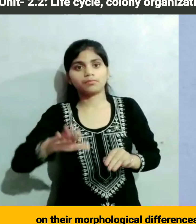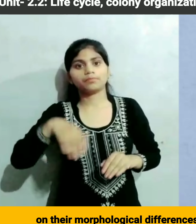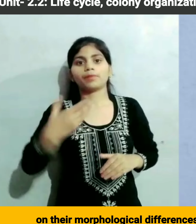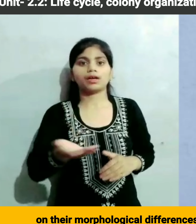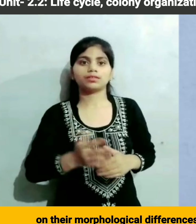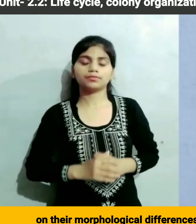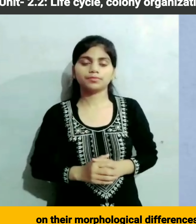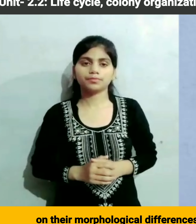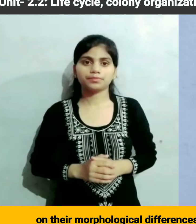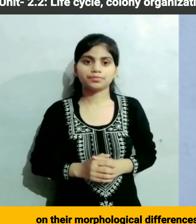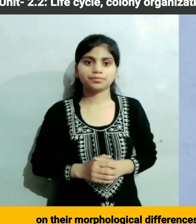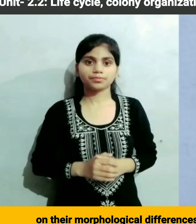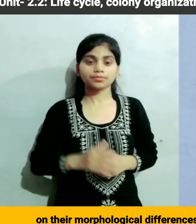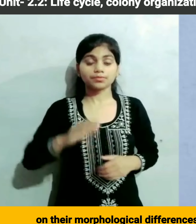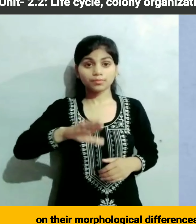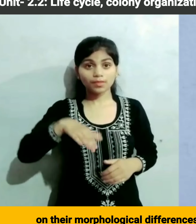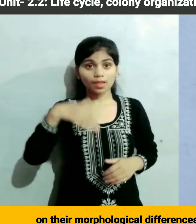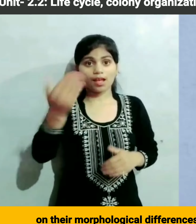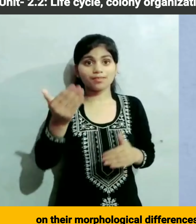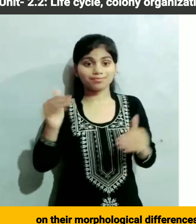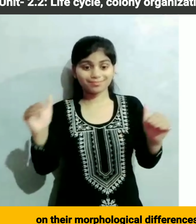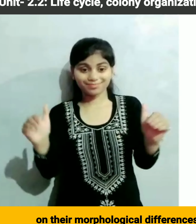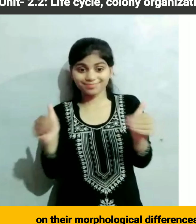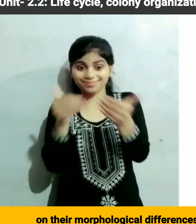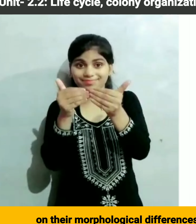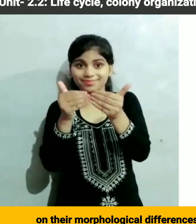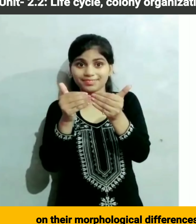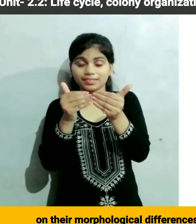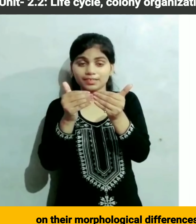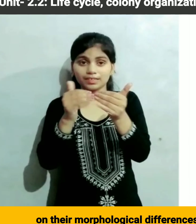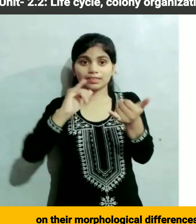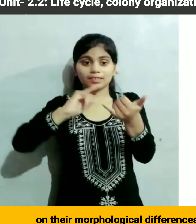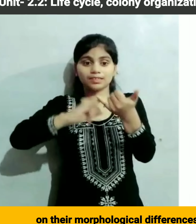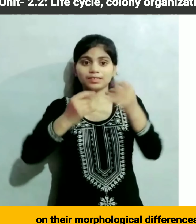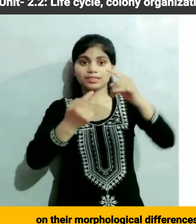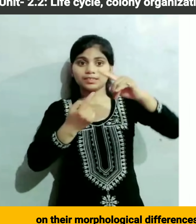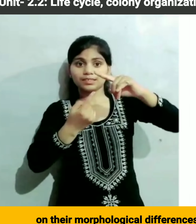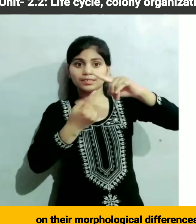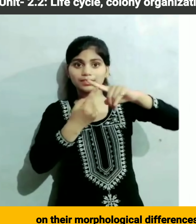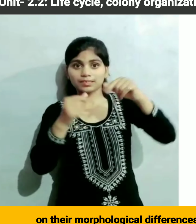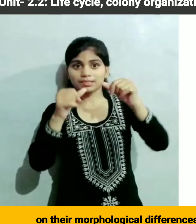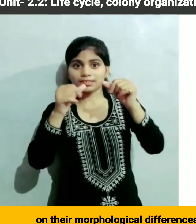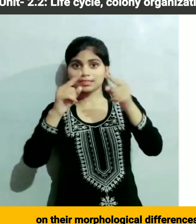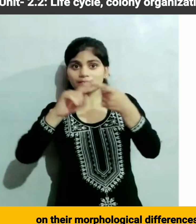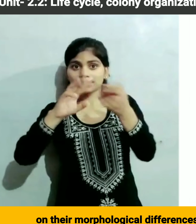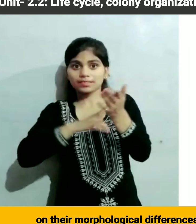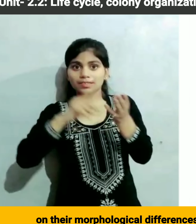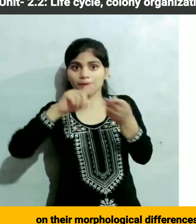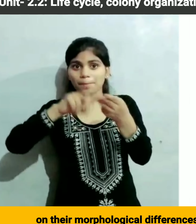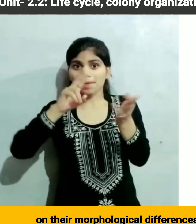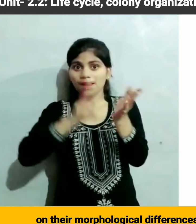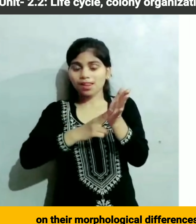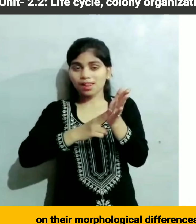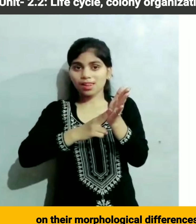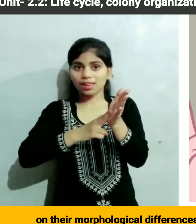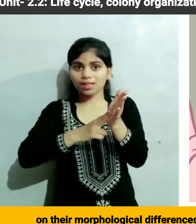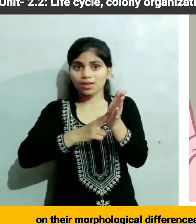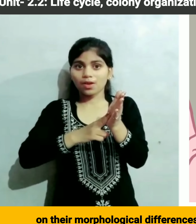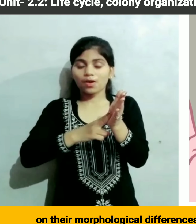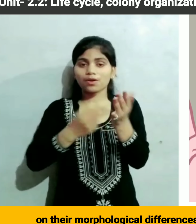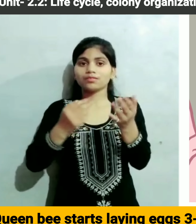After mating, the semen is stored into sperm theca of the queen bee.